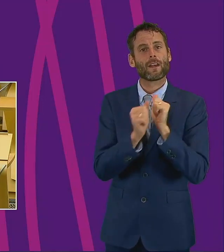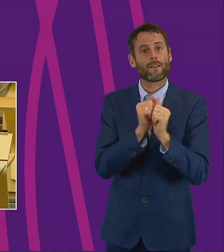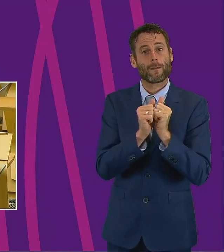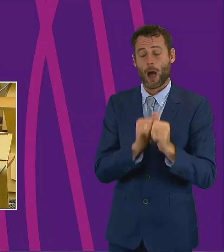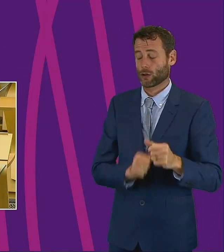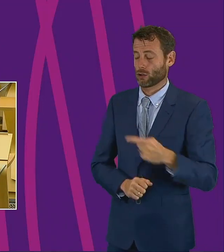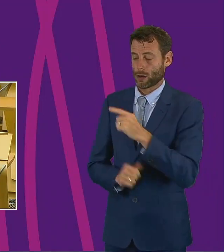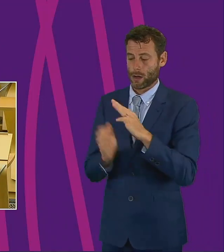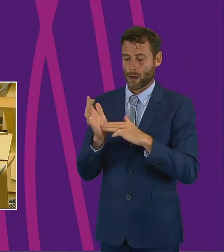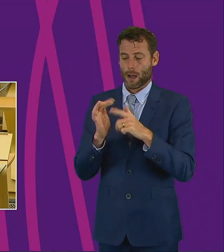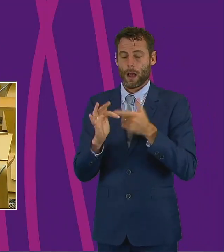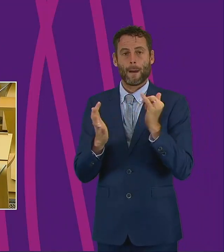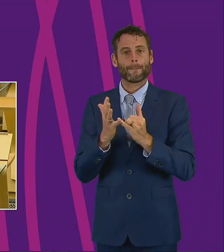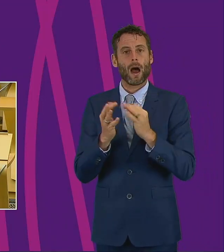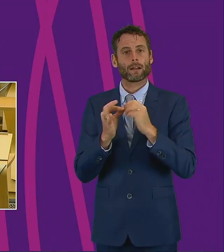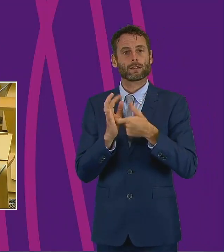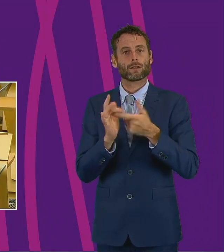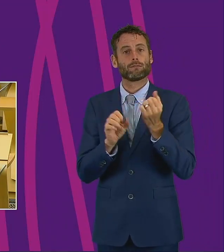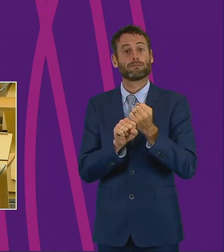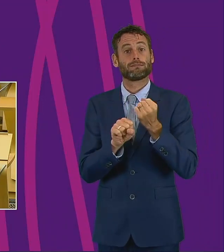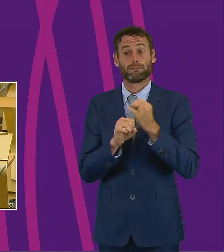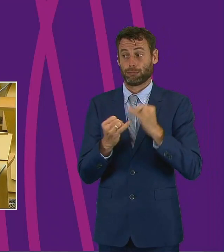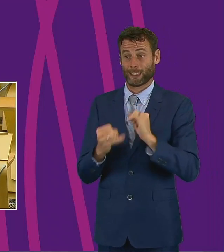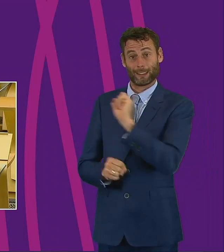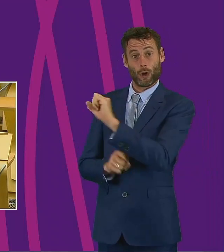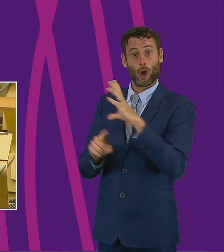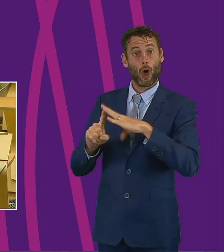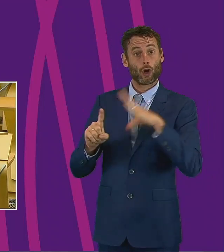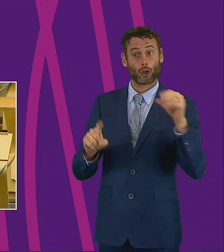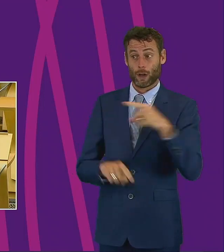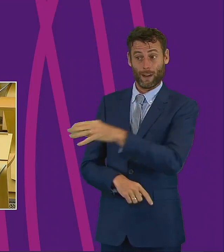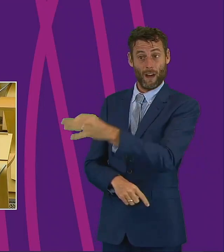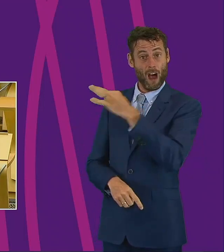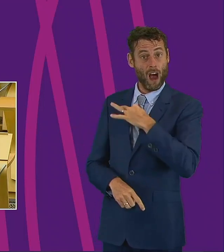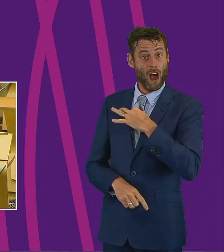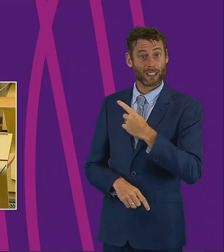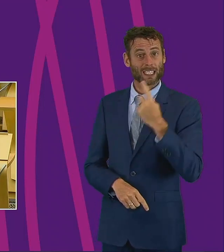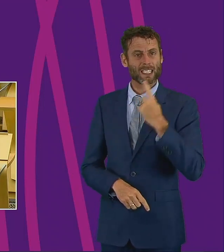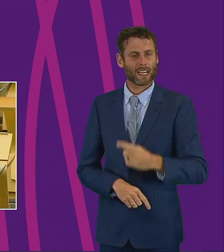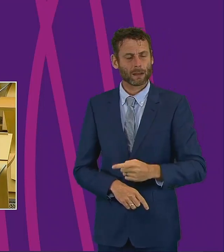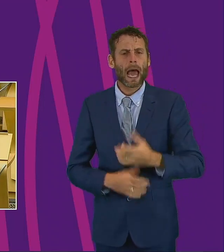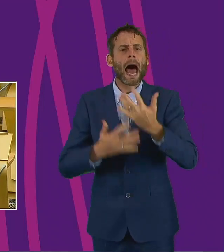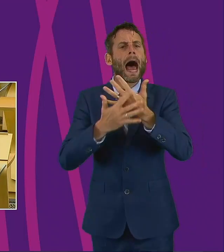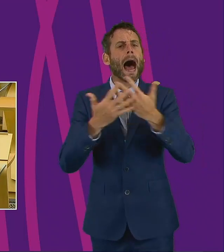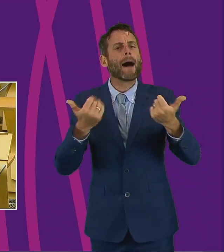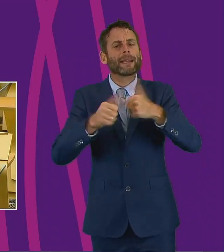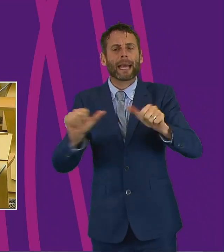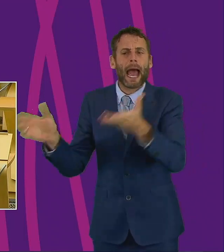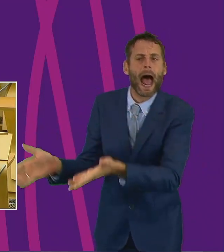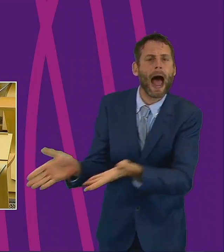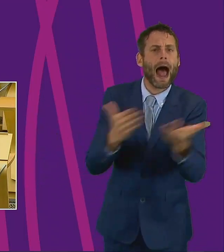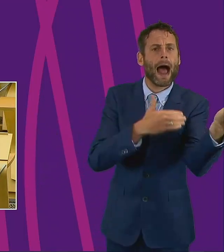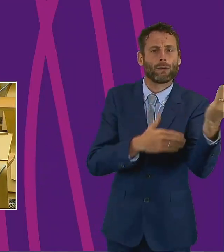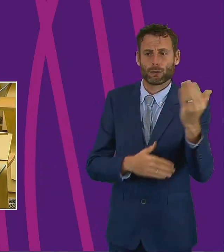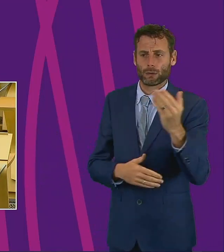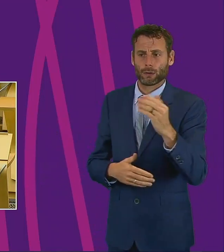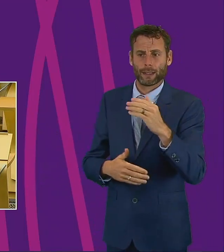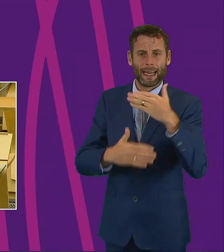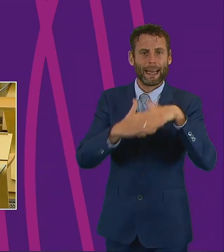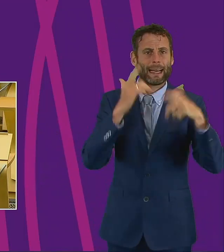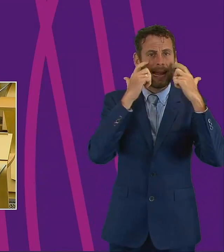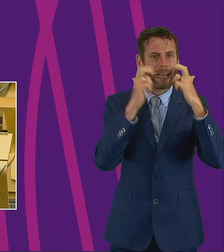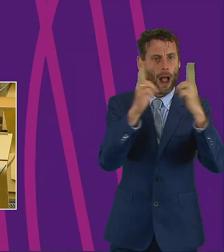Briggs from the Conservatives asked in this Parliament what progress has been made in the past week to increase bed capacity in